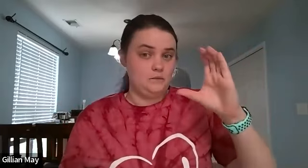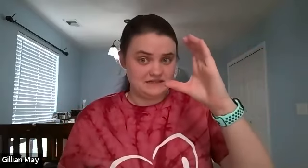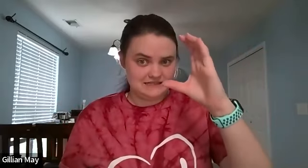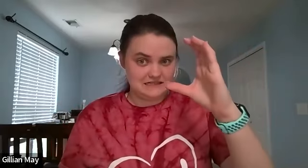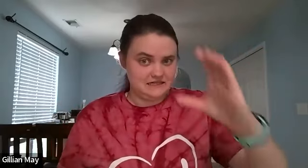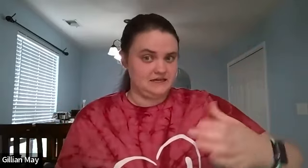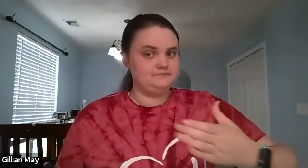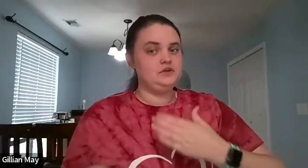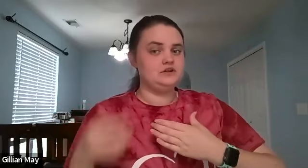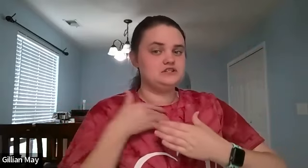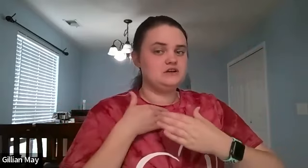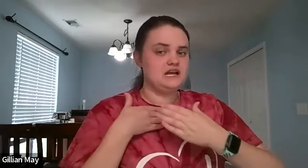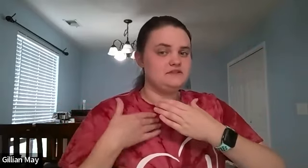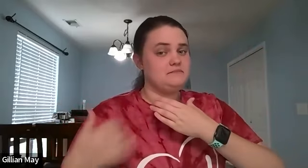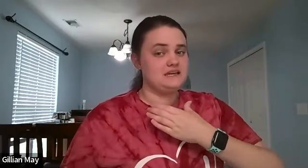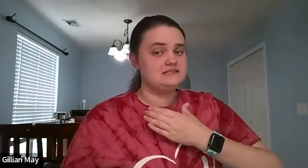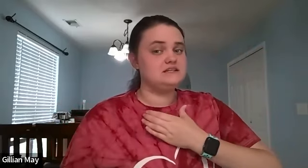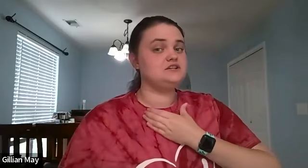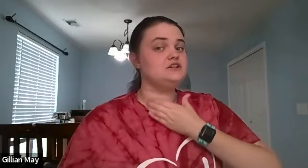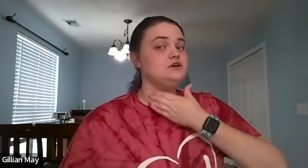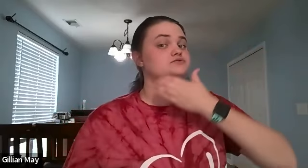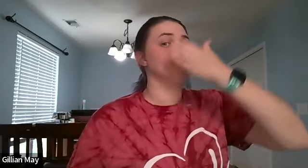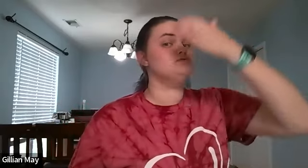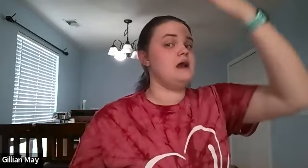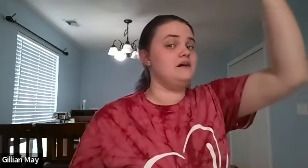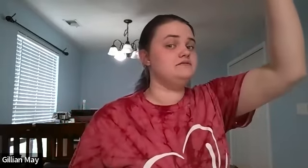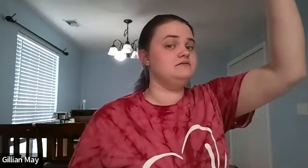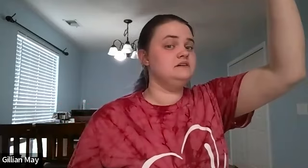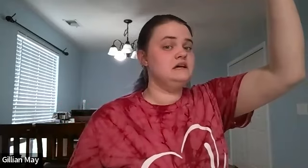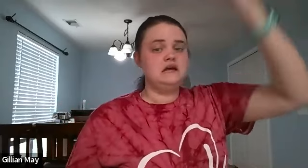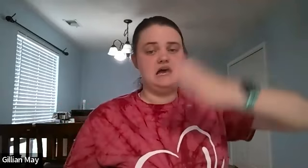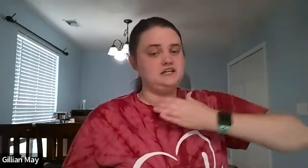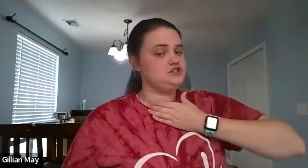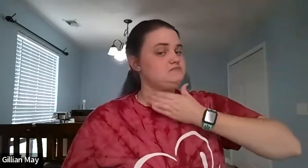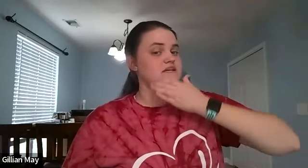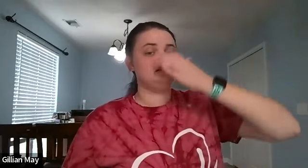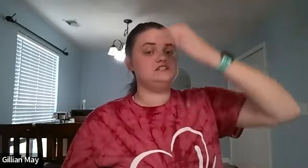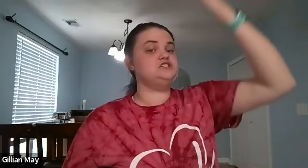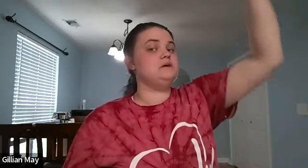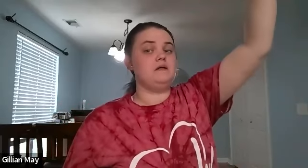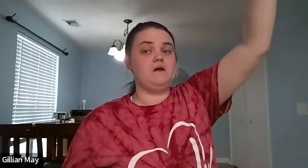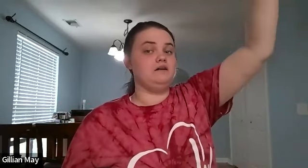open C again. You're going to start kind of at the base and you're going to go giraffe. And you're just basically showing the long